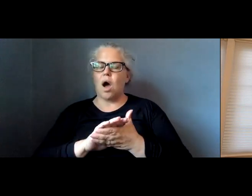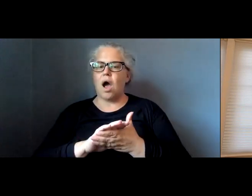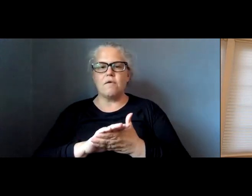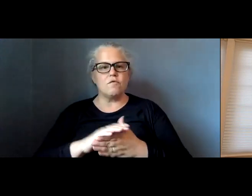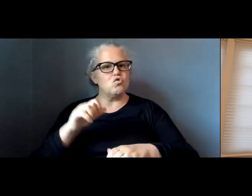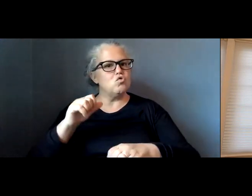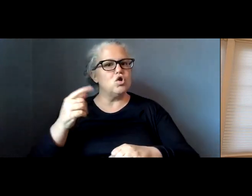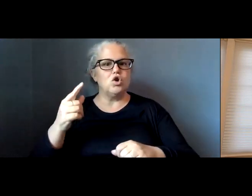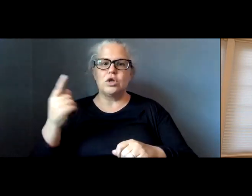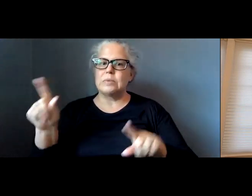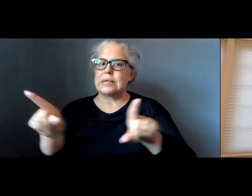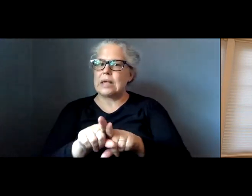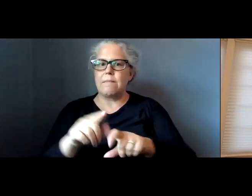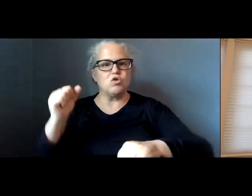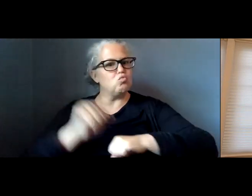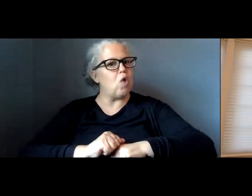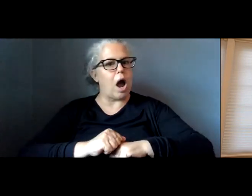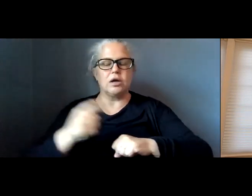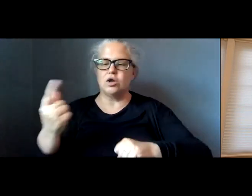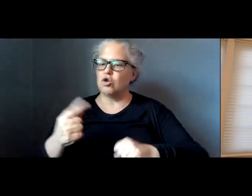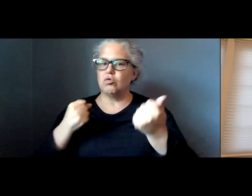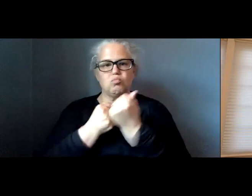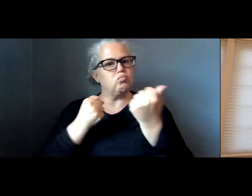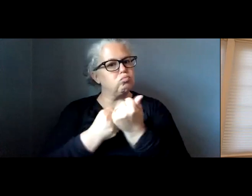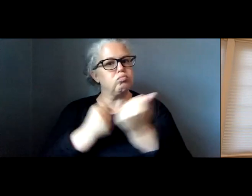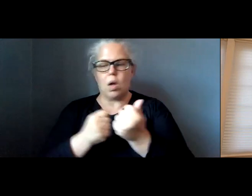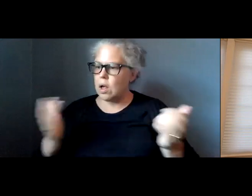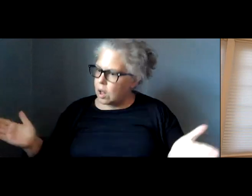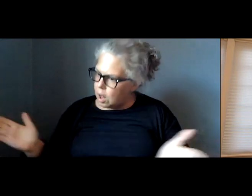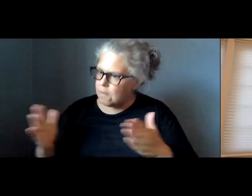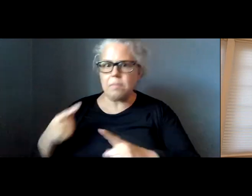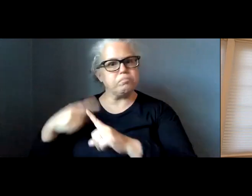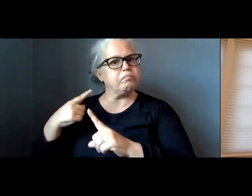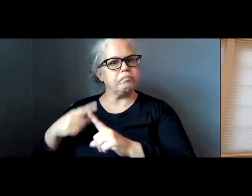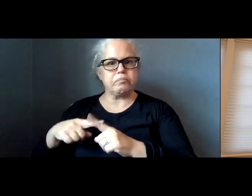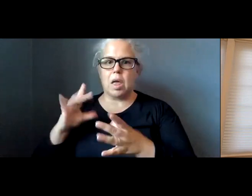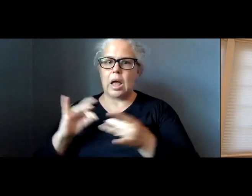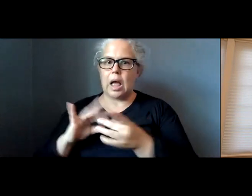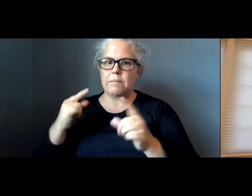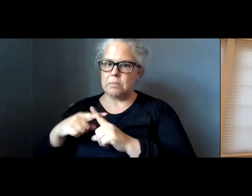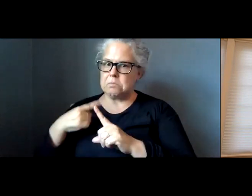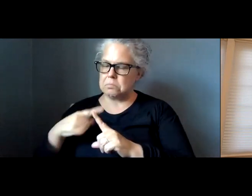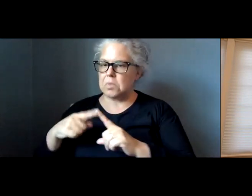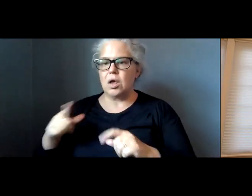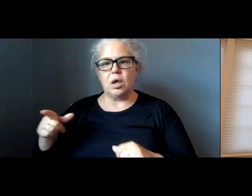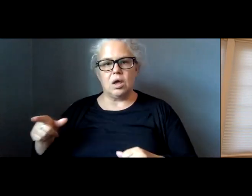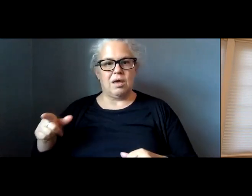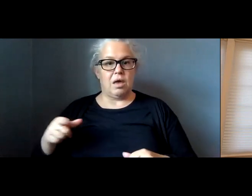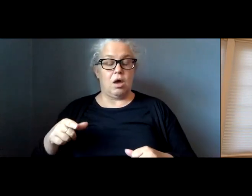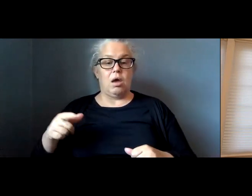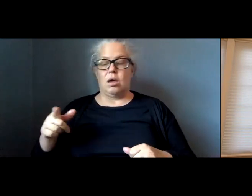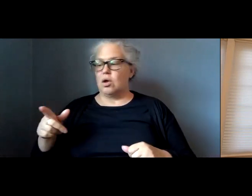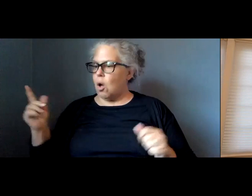and encouragingly to the woman and convinced her that she would succeed. Her care was genuine and her own discomfort was never an